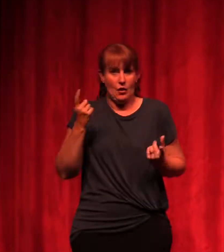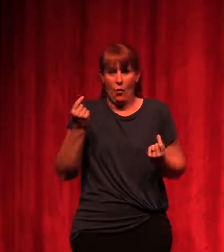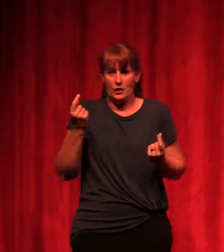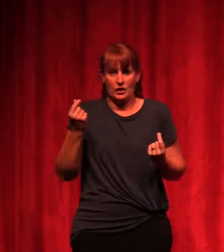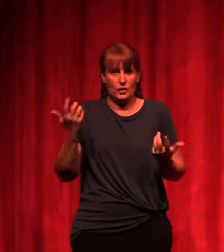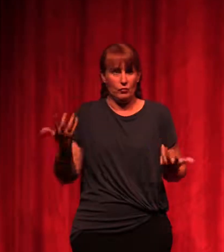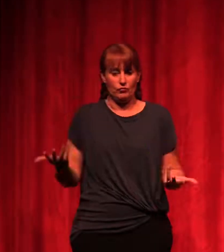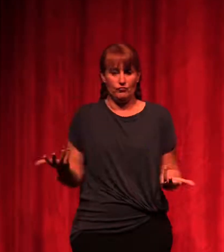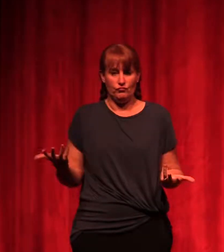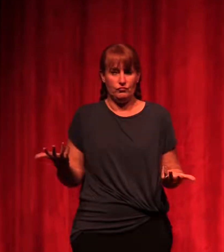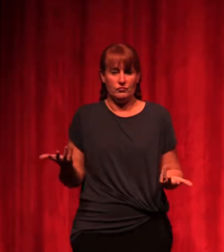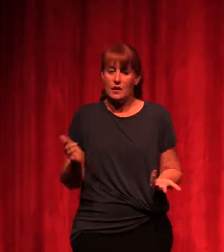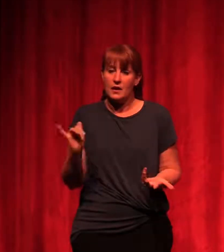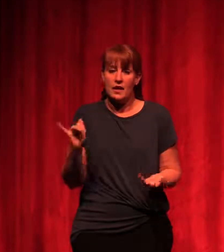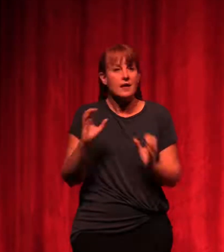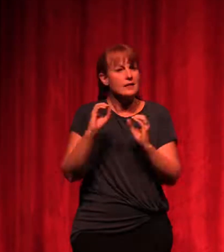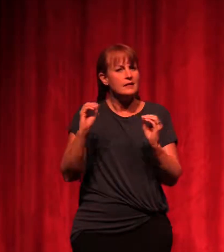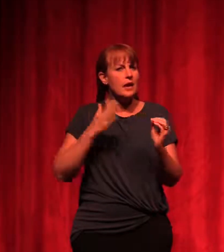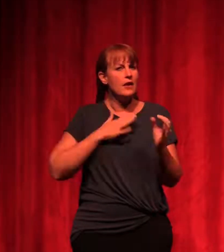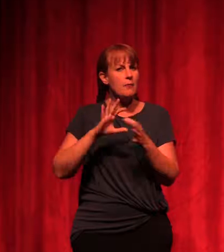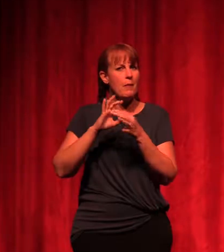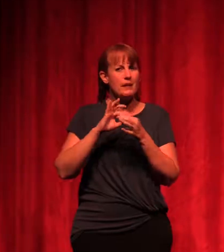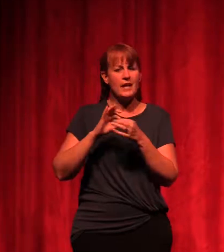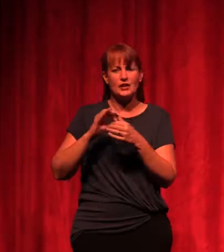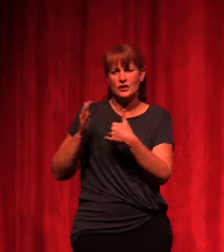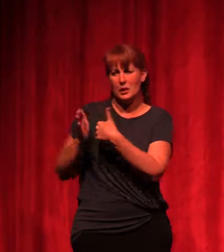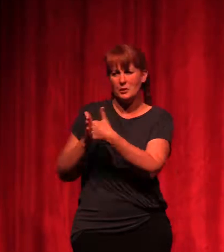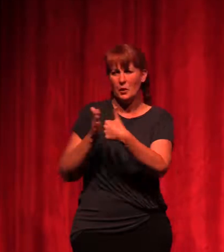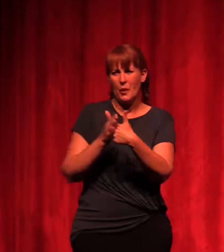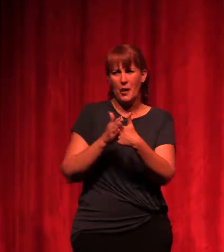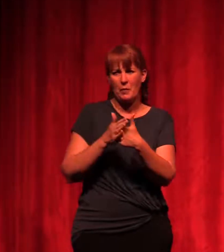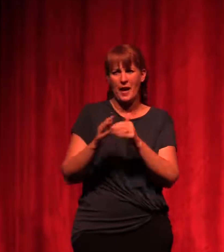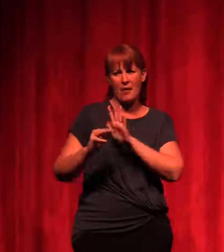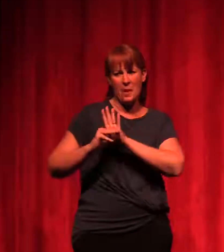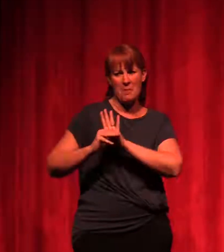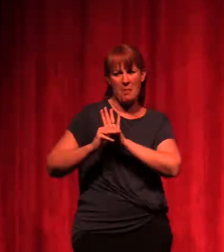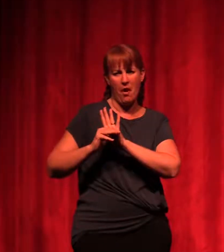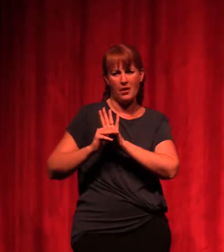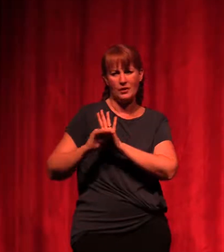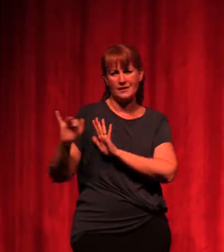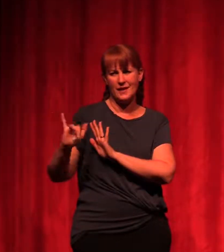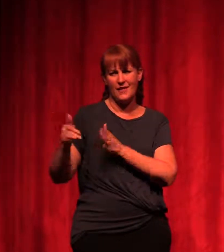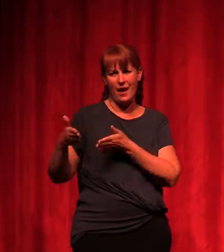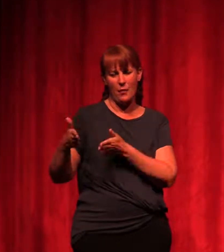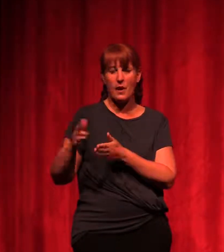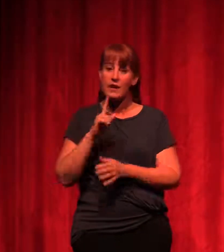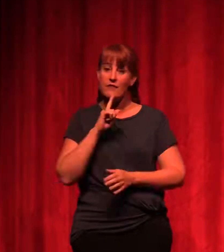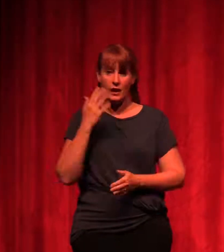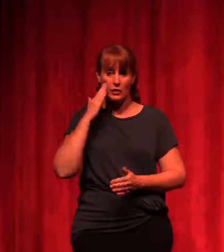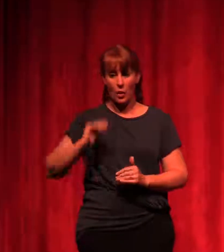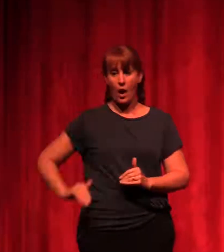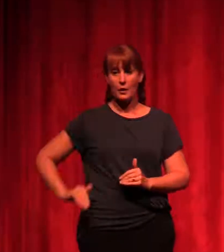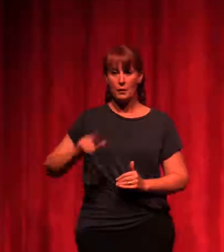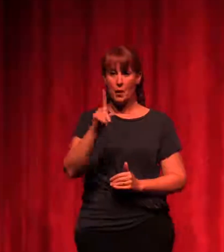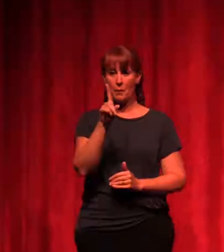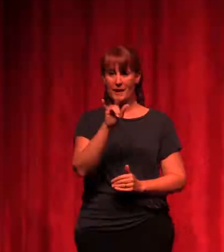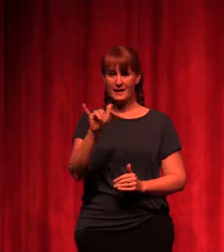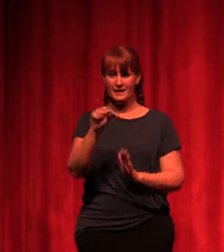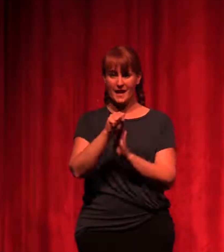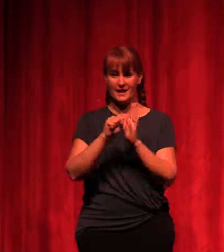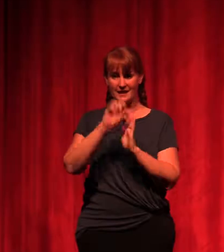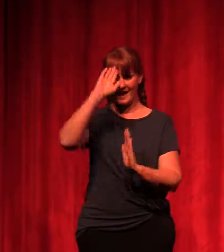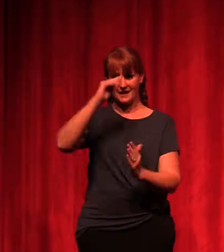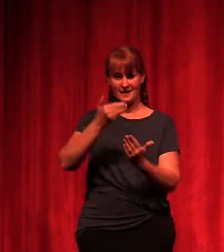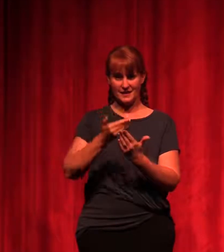that. It's like none of the relationships around me had been modeled in this way. As a matter of fact, I grew up in Kentucky, the son